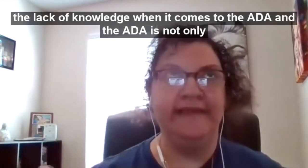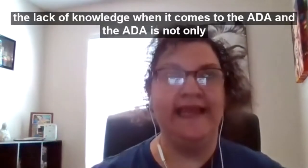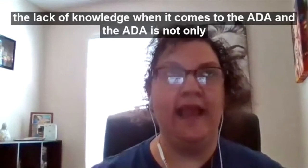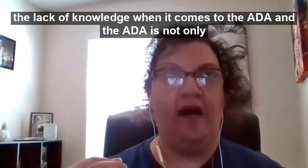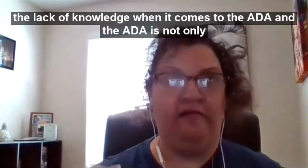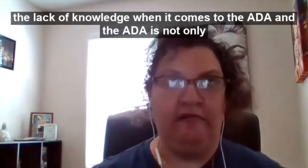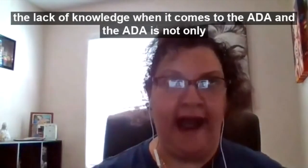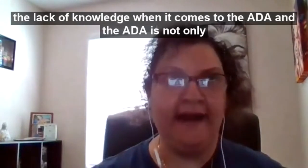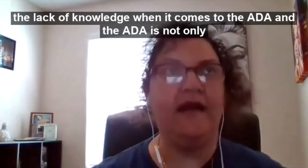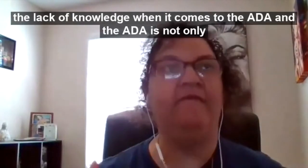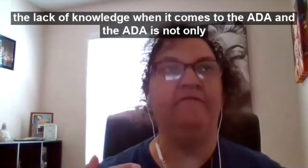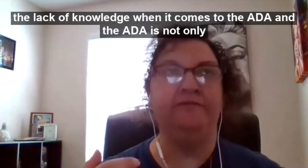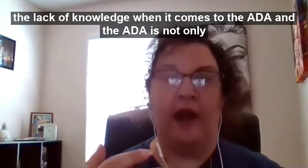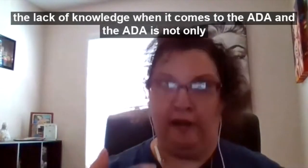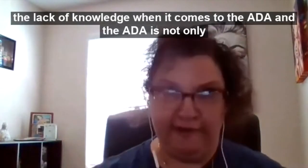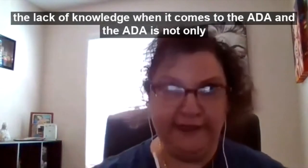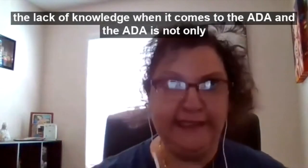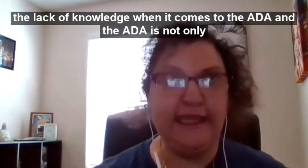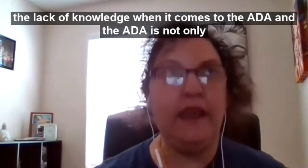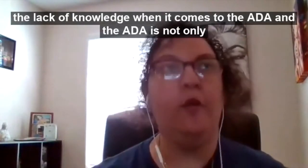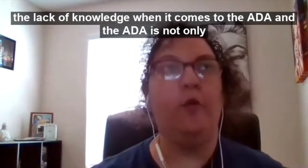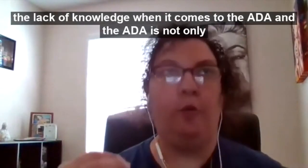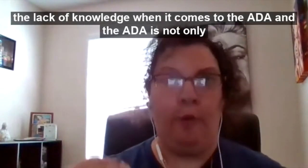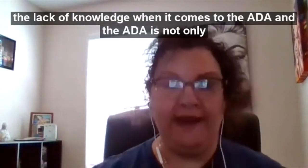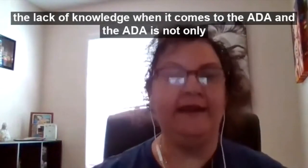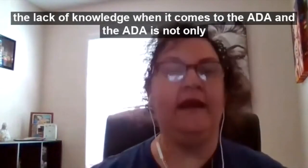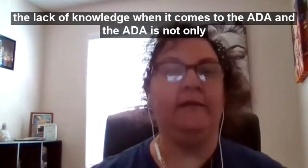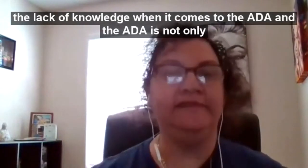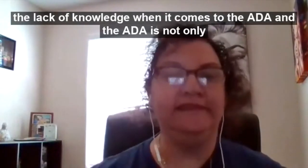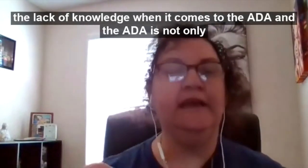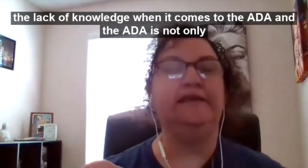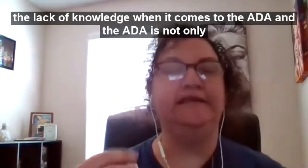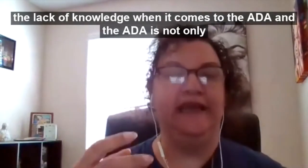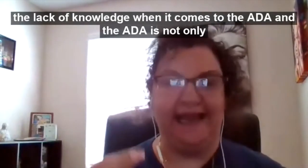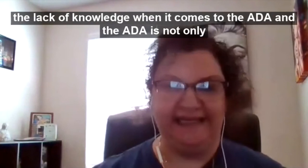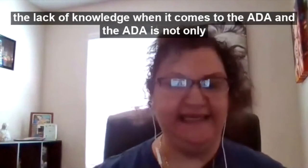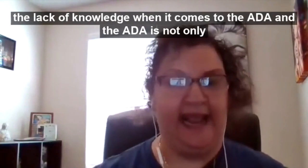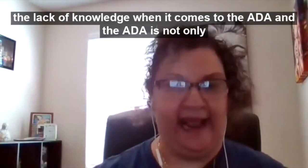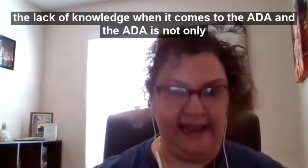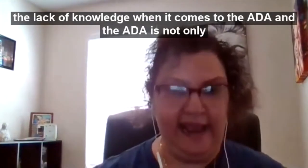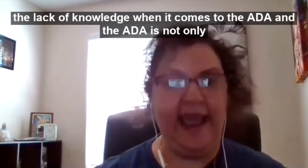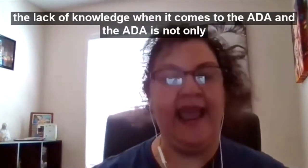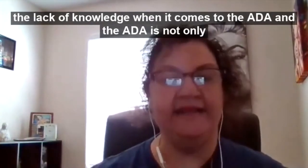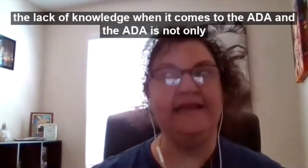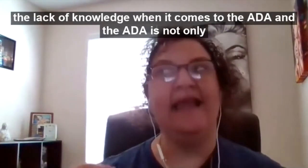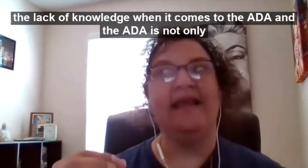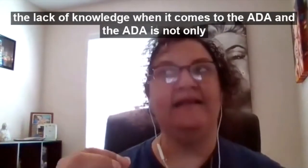the lack of knowledge when it comes to the ADA. And